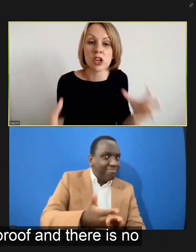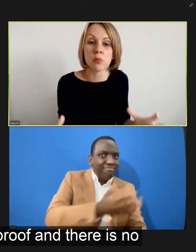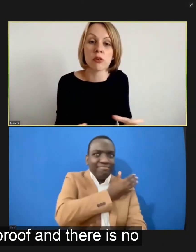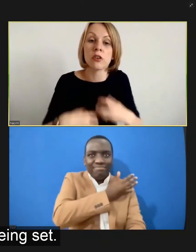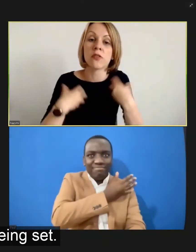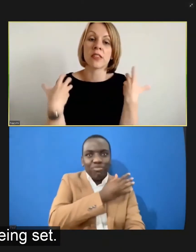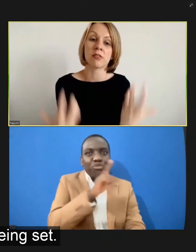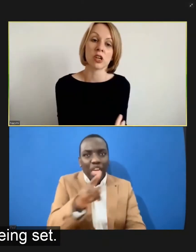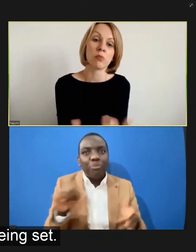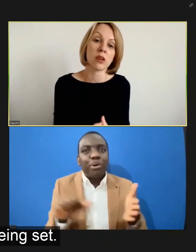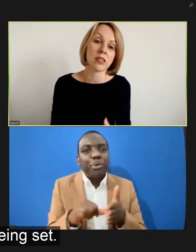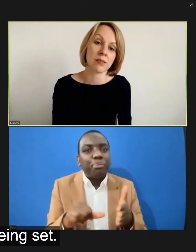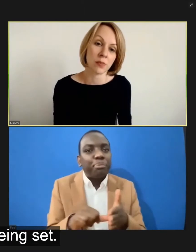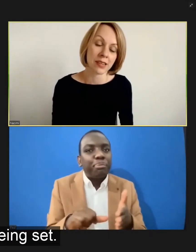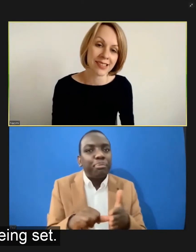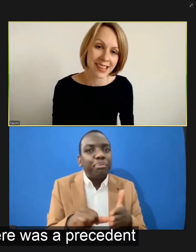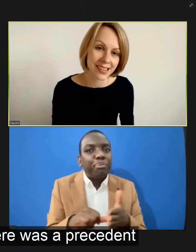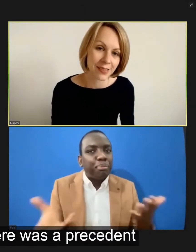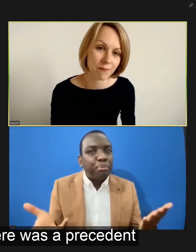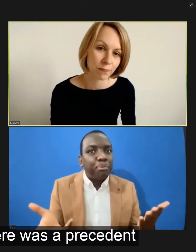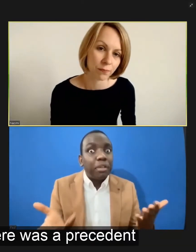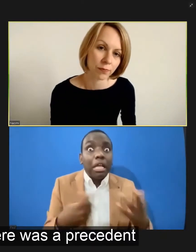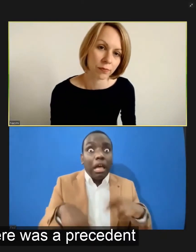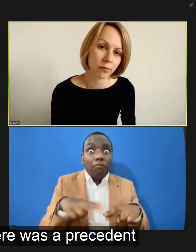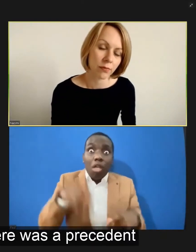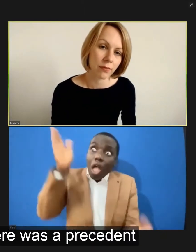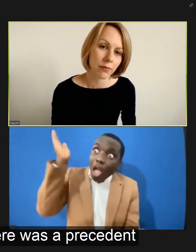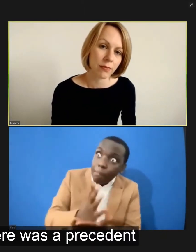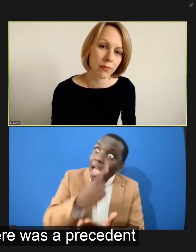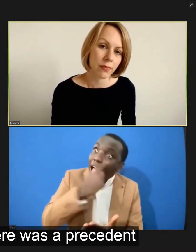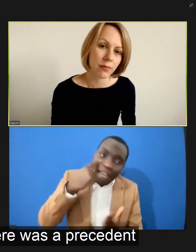no proof and there is no precedent being set.